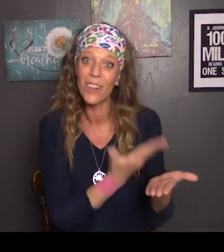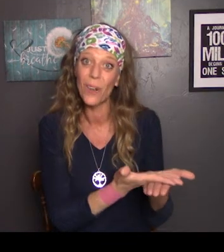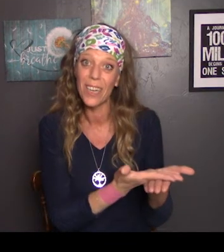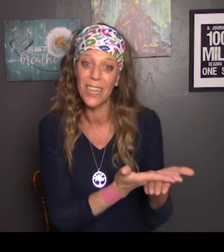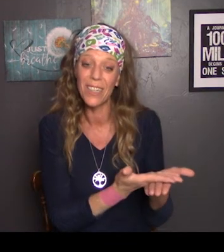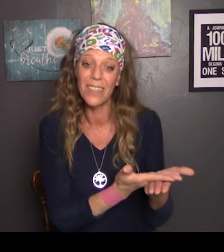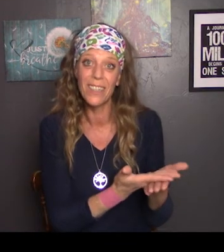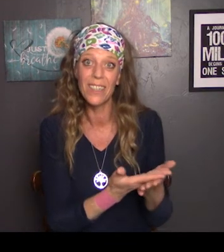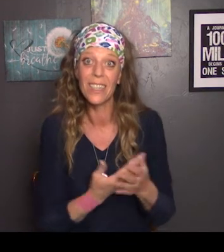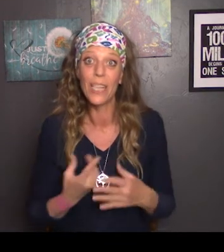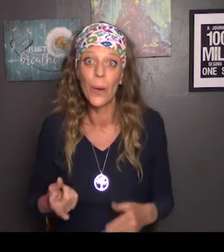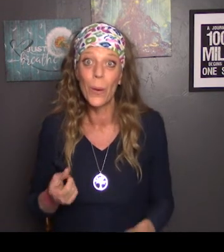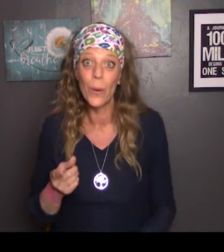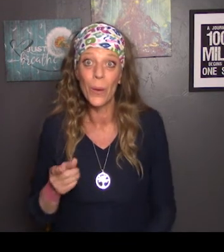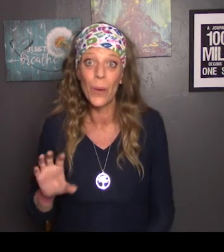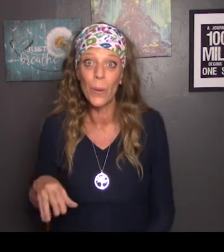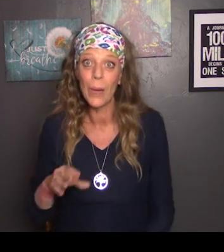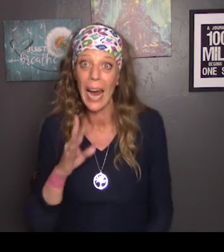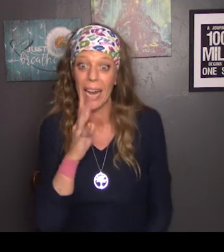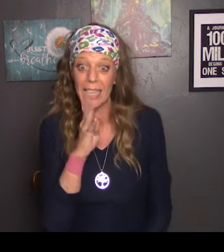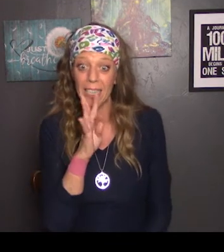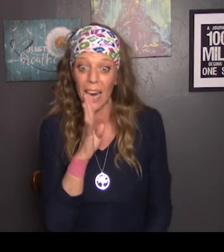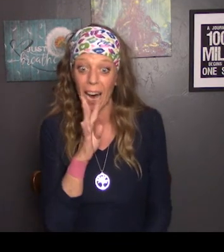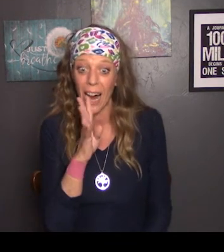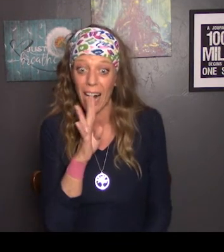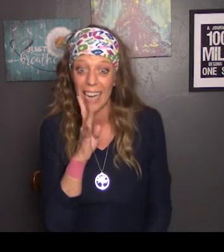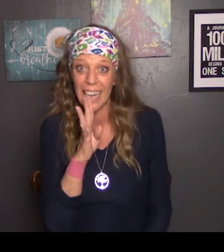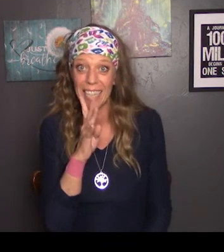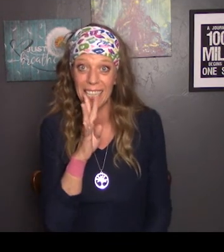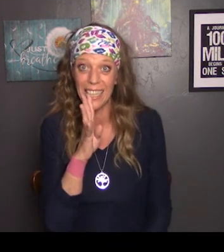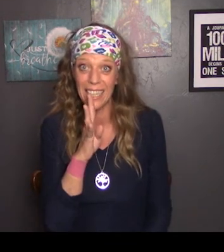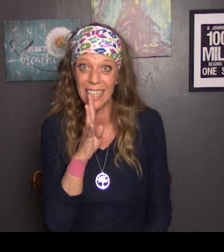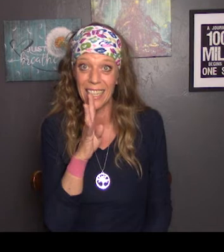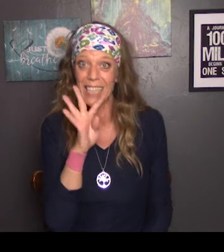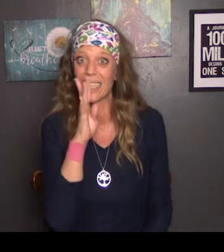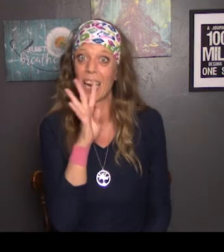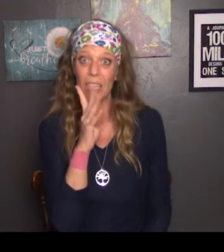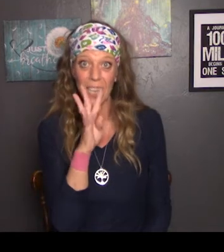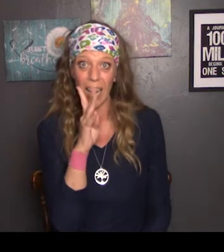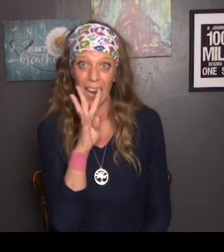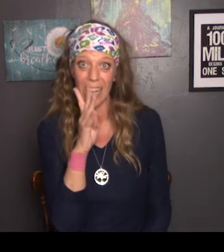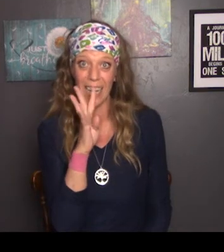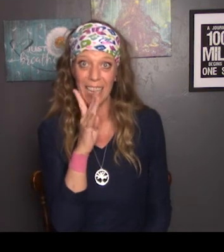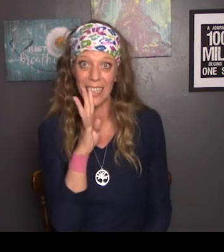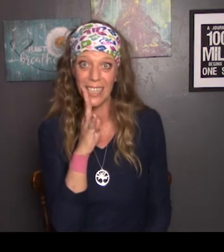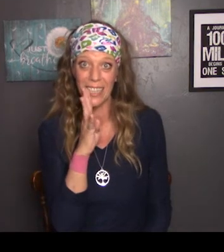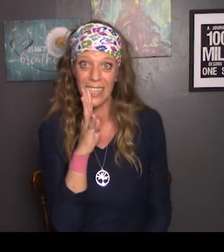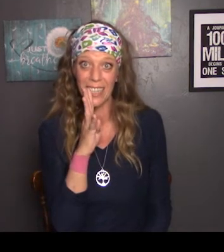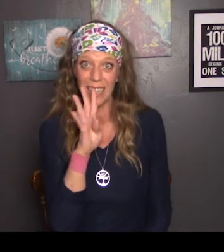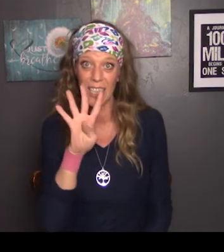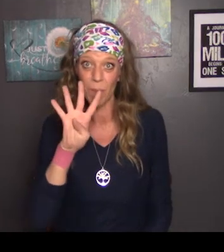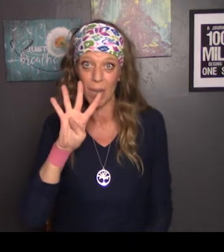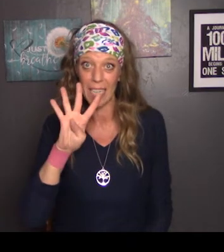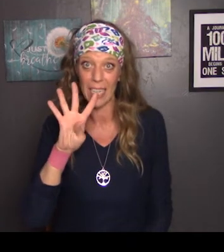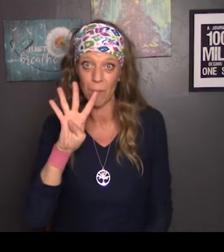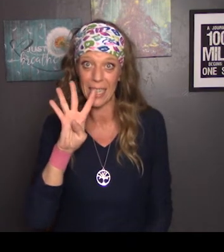cook. You can talk, talk. My thumb is